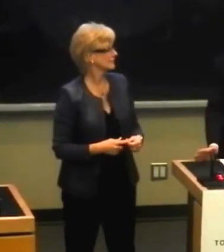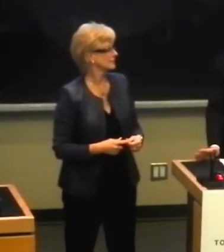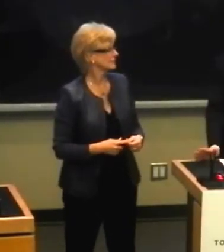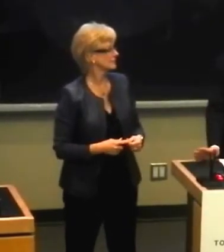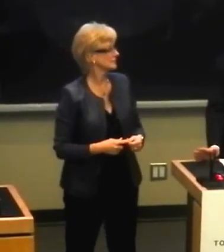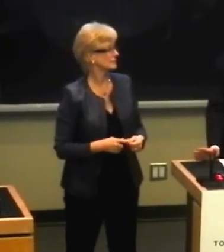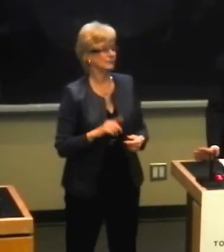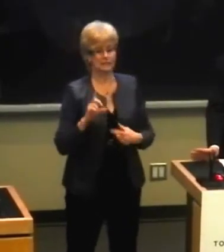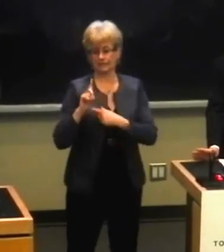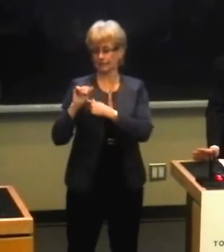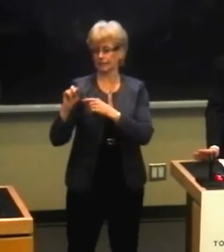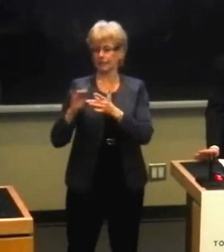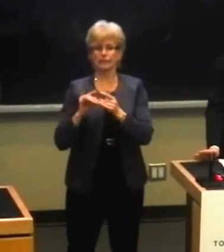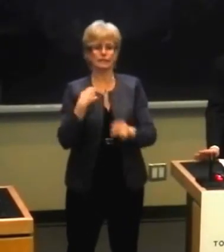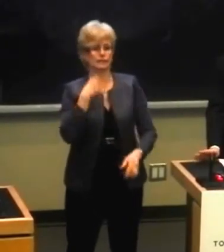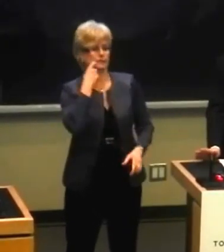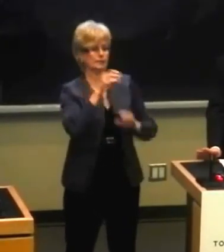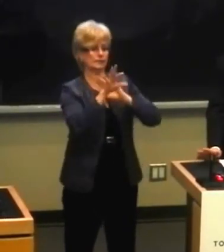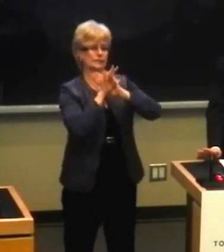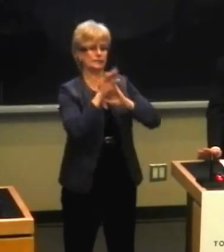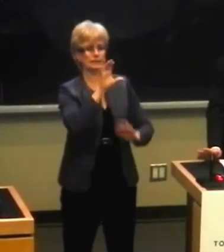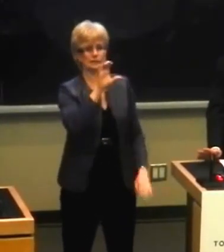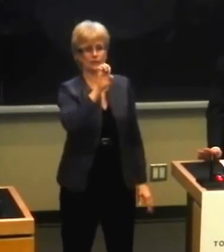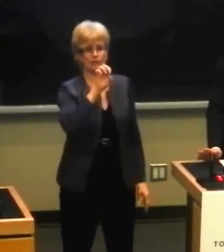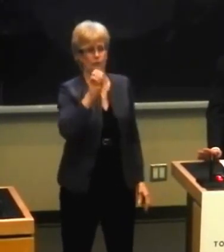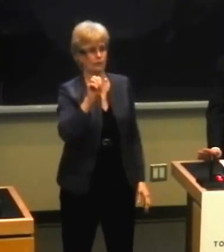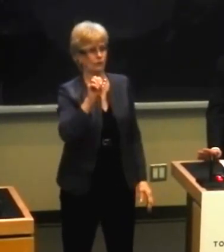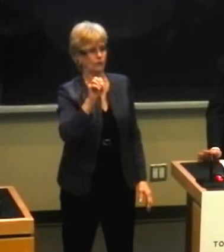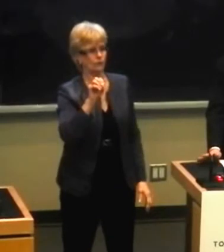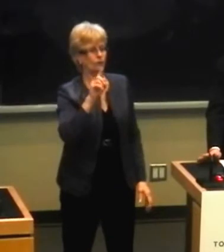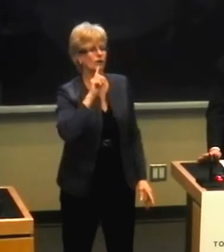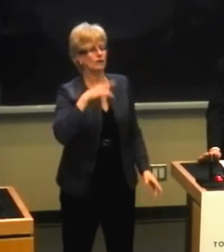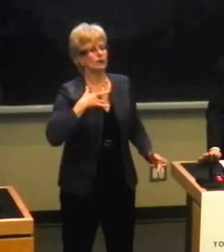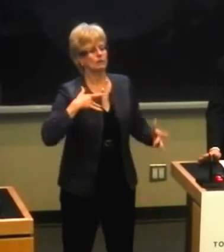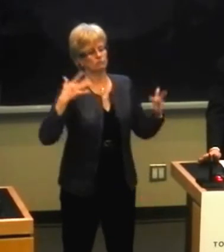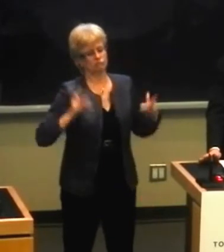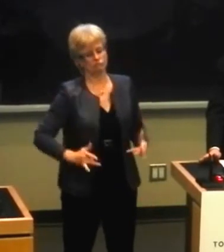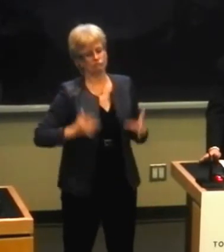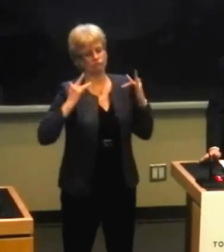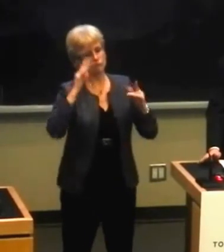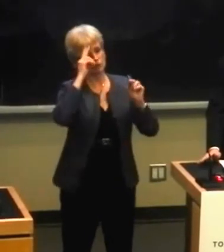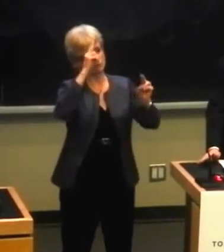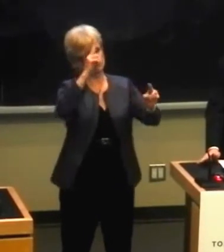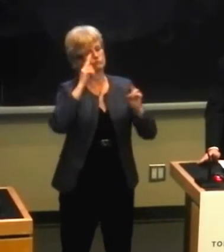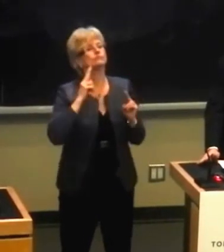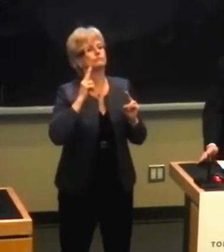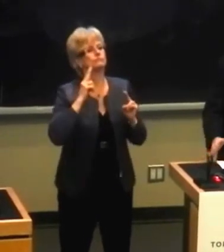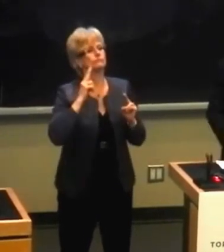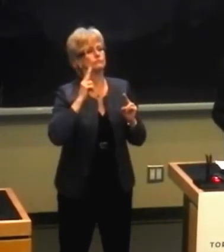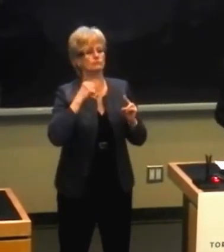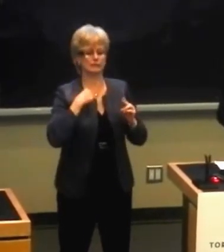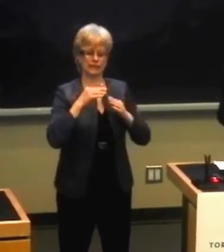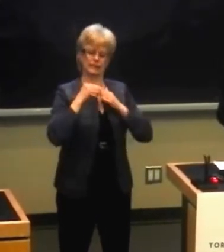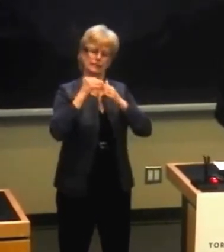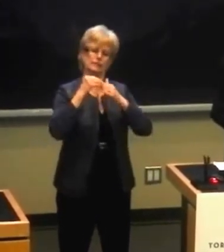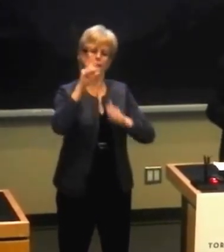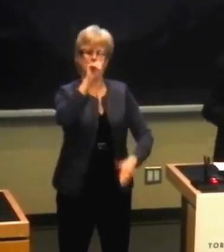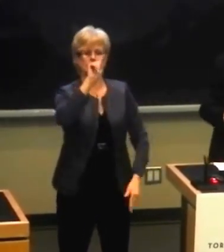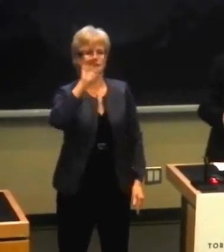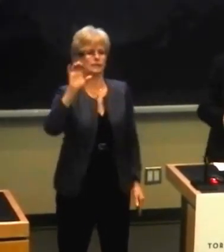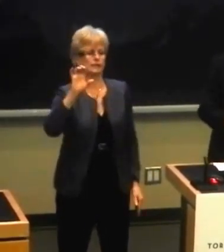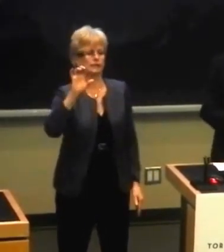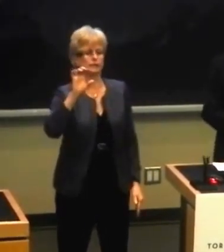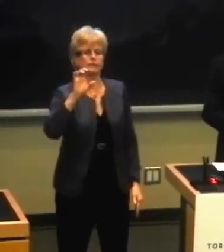Dan said, I'm the newly appointed CEO. It's an absolute honour and a privilege to be asked to lead the TTC. It's